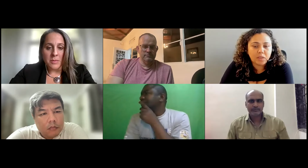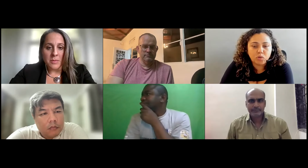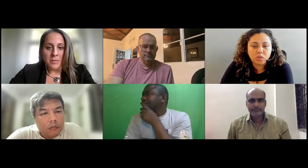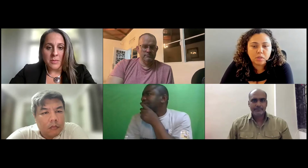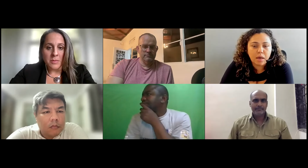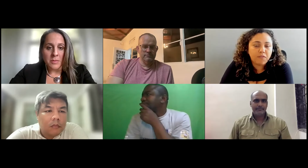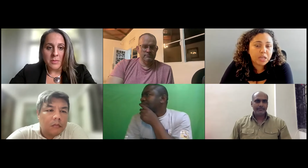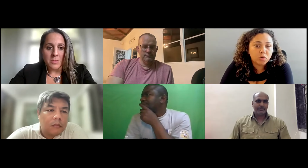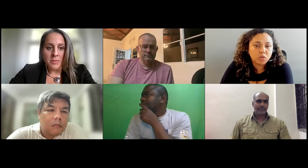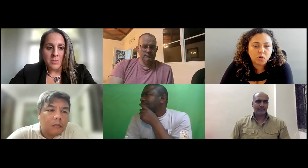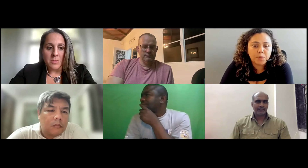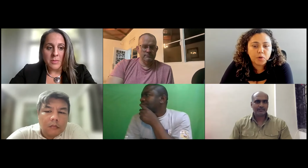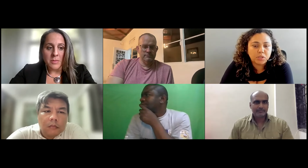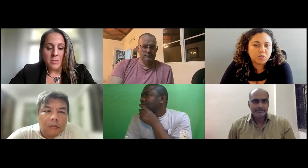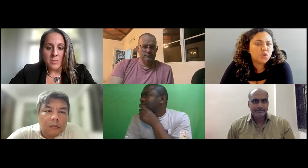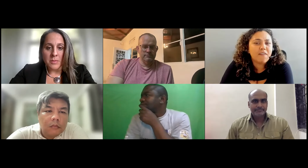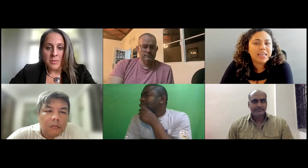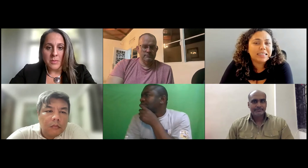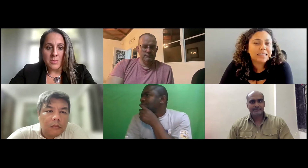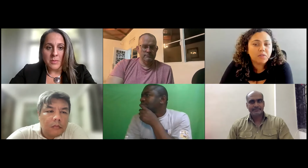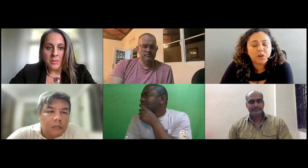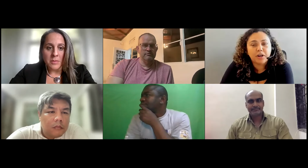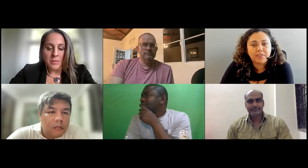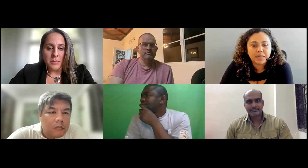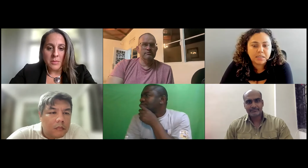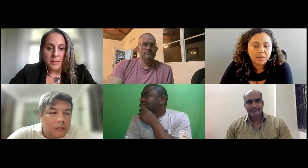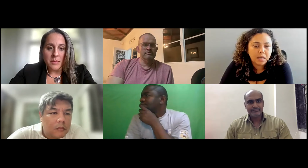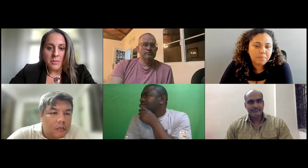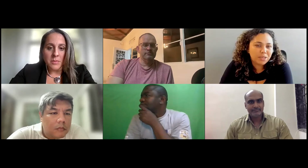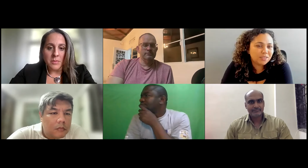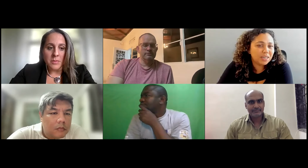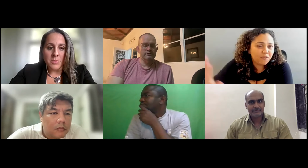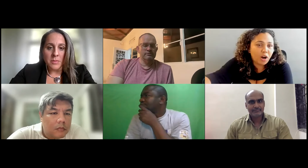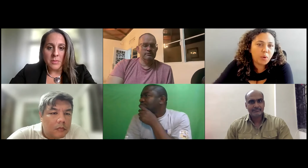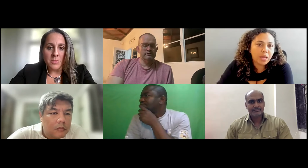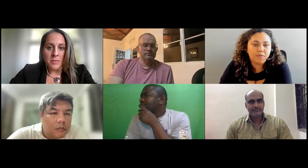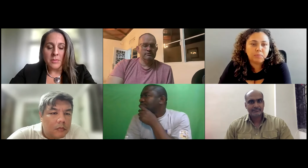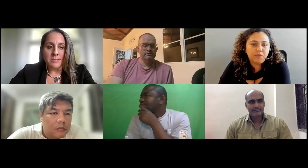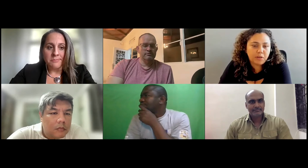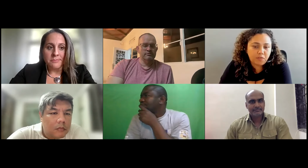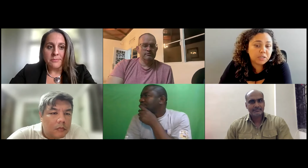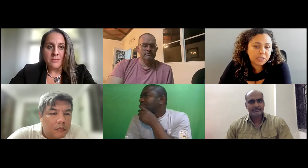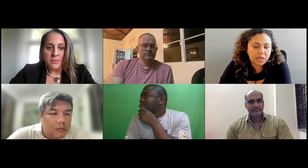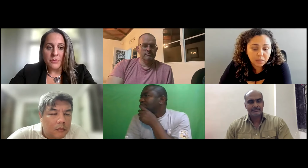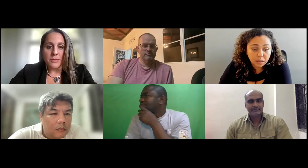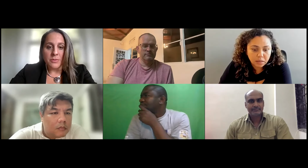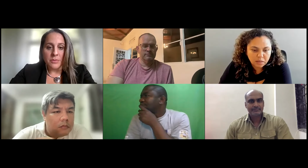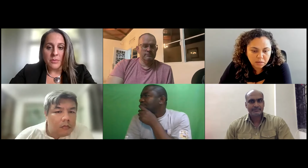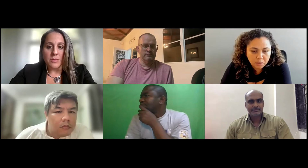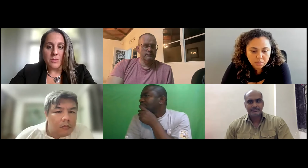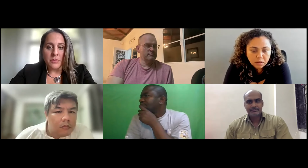capacity to get those video storybooks. So do you have any idea in regard to this? Because they live far away from the city,